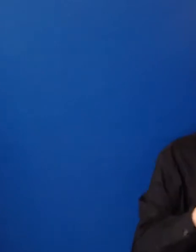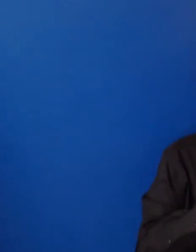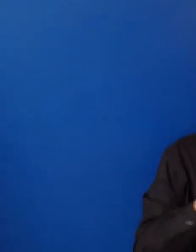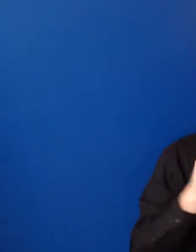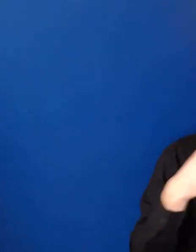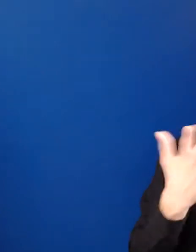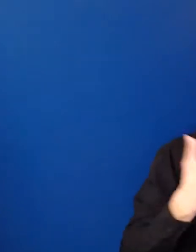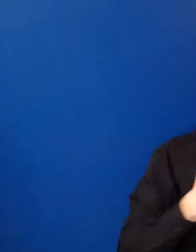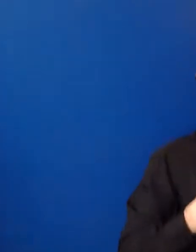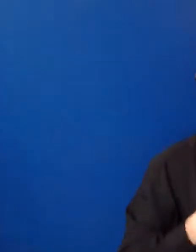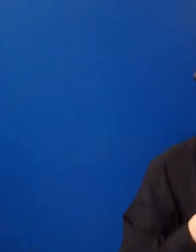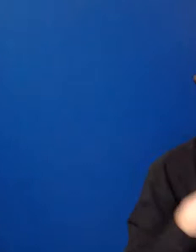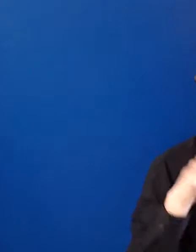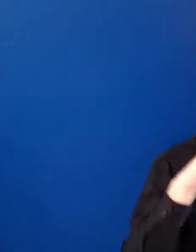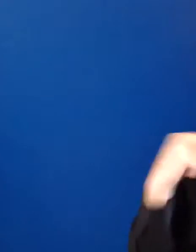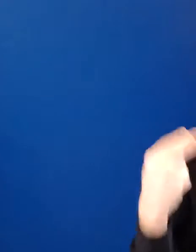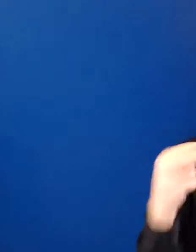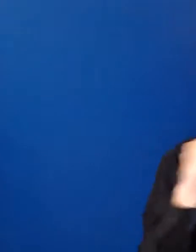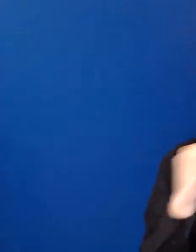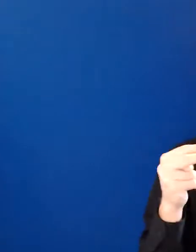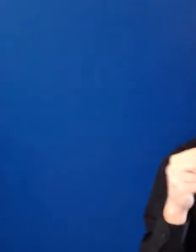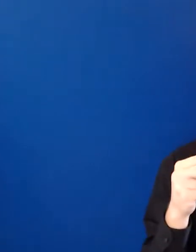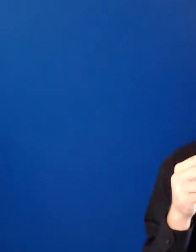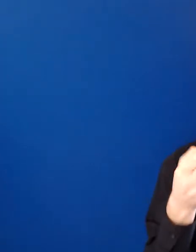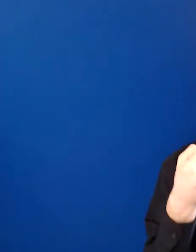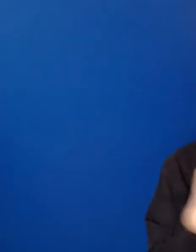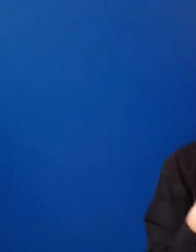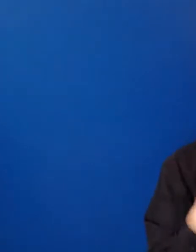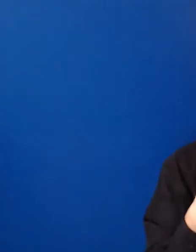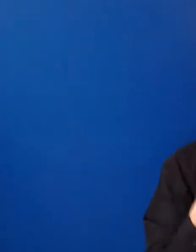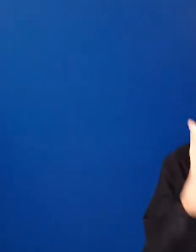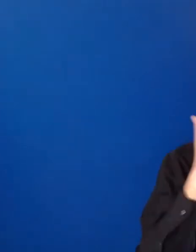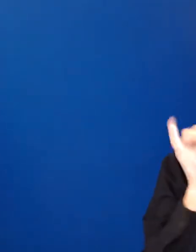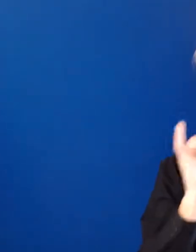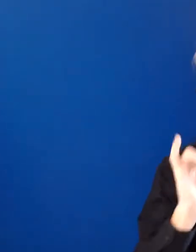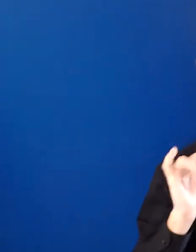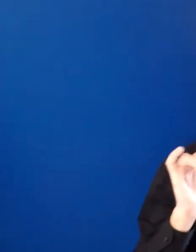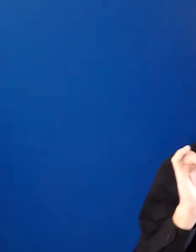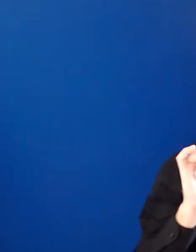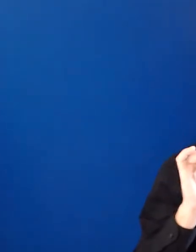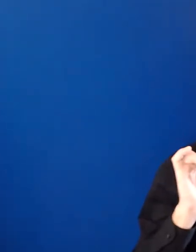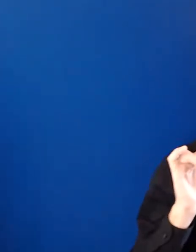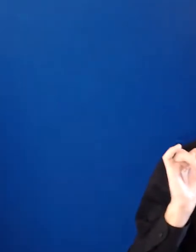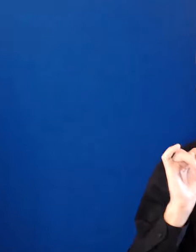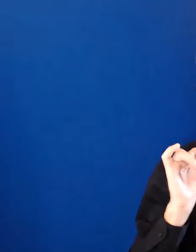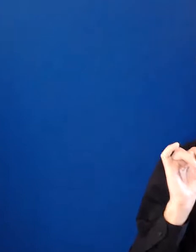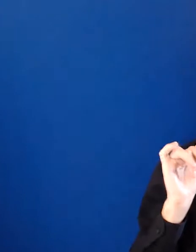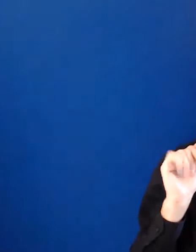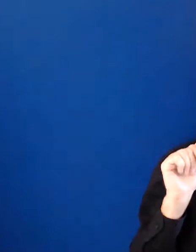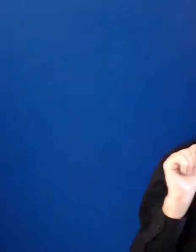perspective on what does advocacy look like for the silks and what are some of the responsibilities that